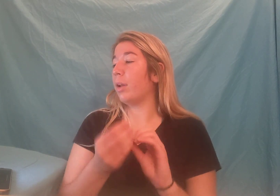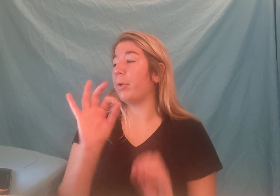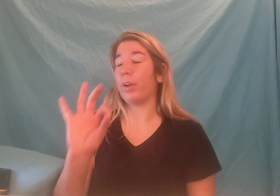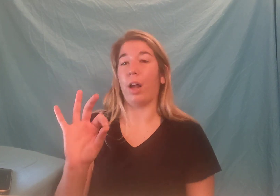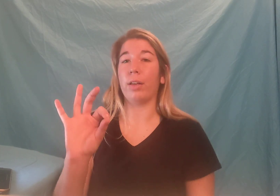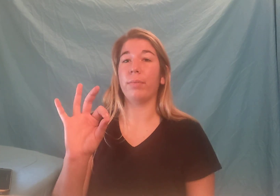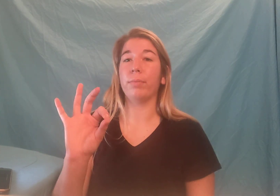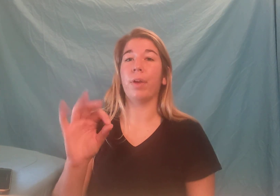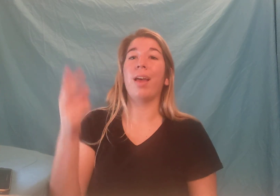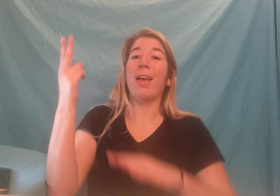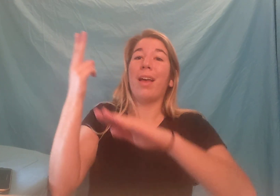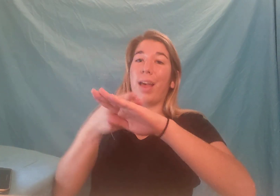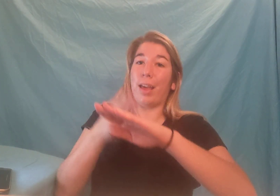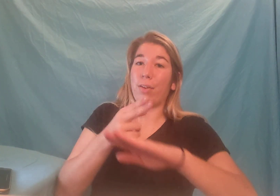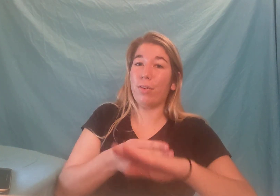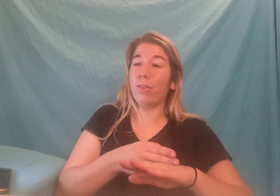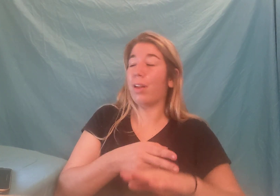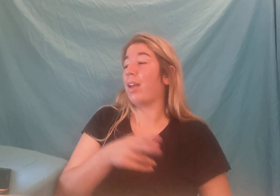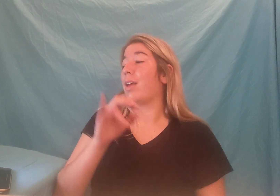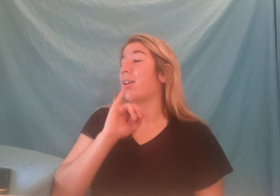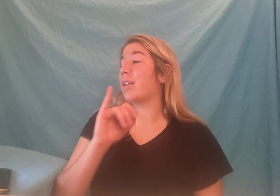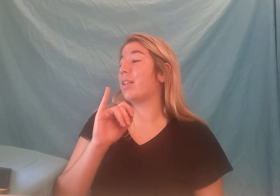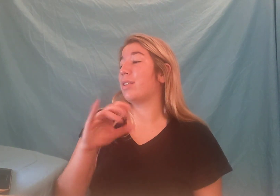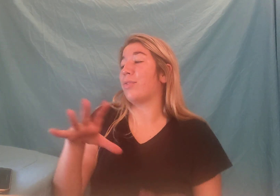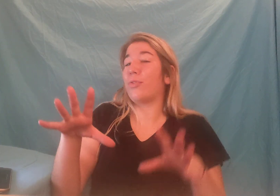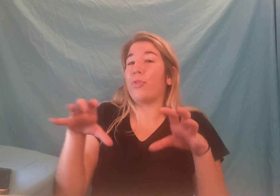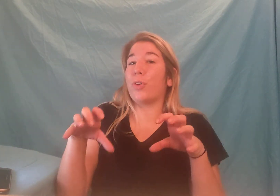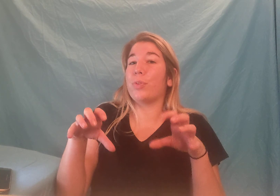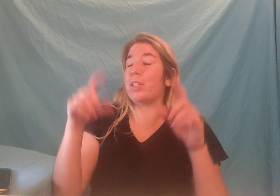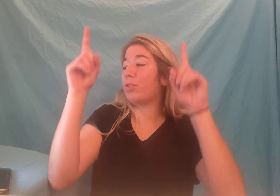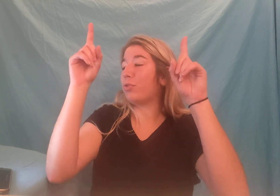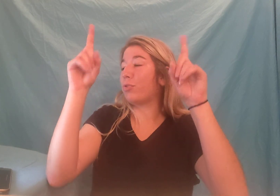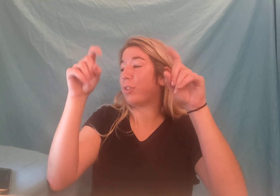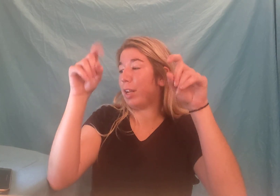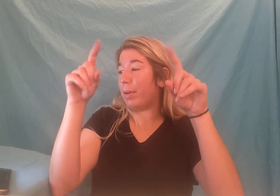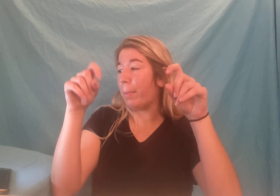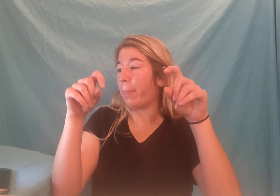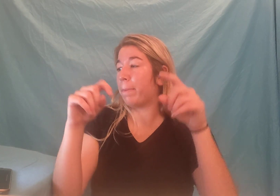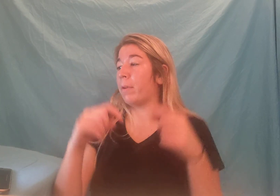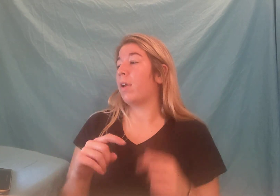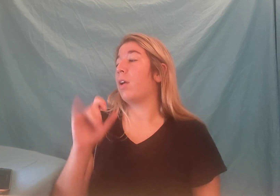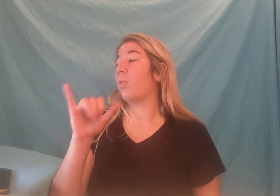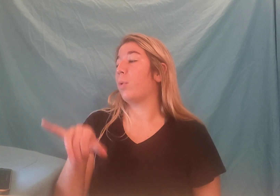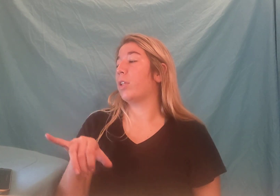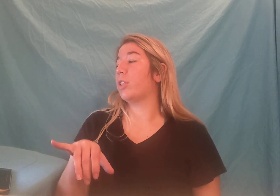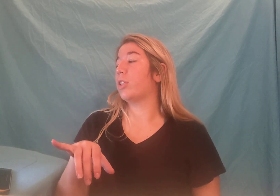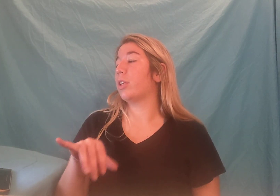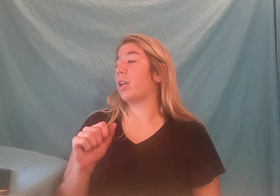Number 9, hail is frozen rain, which